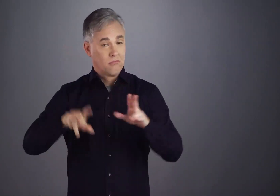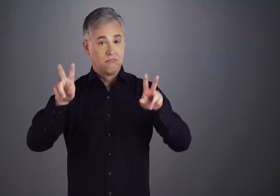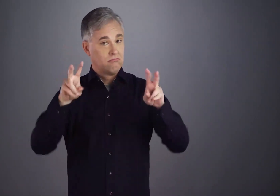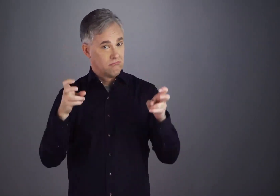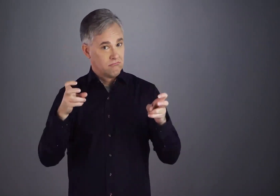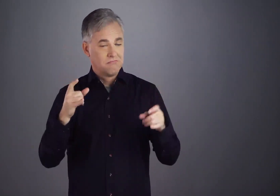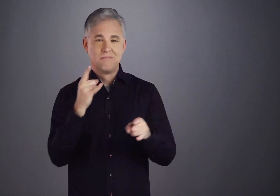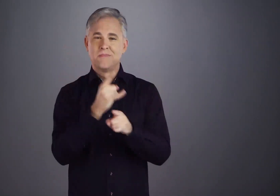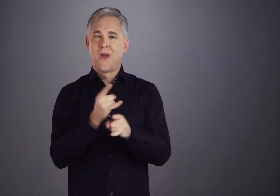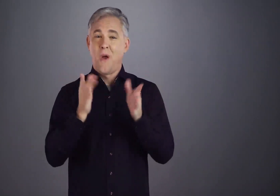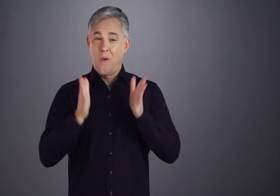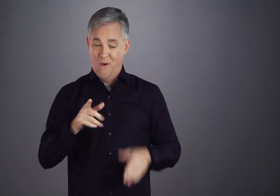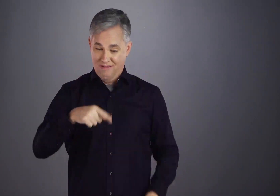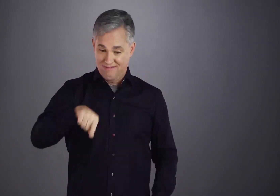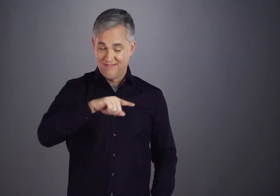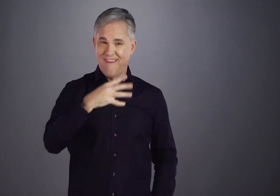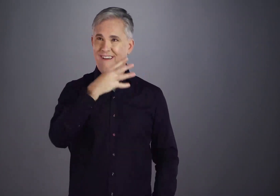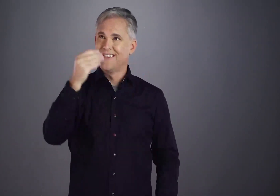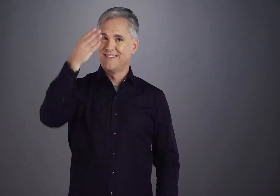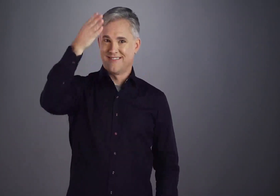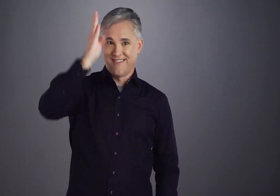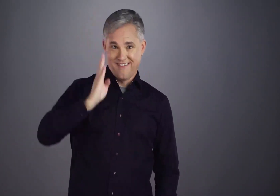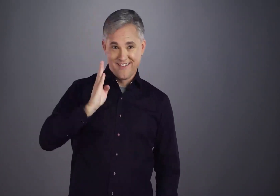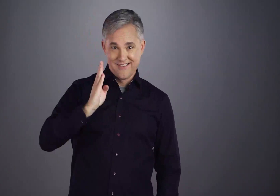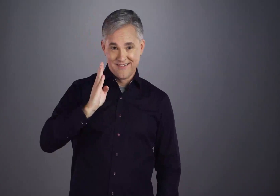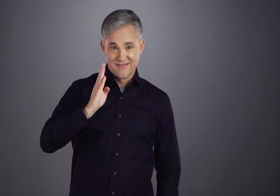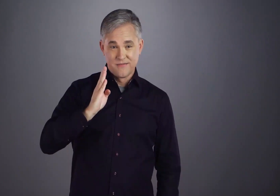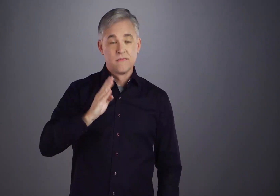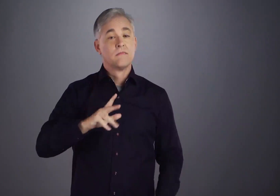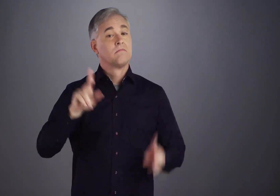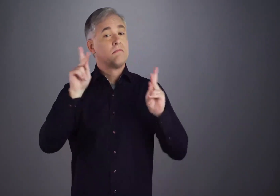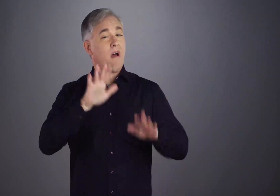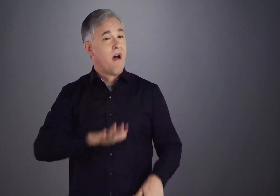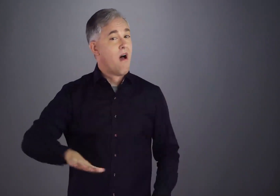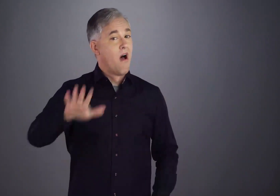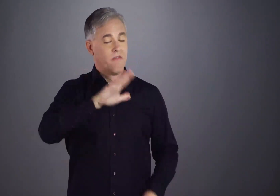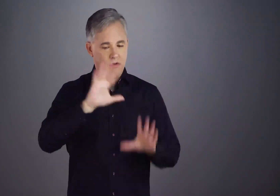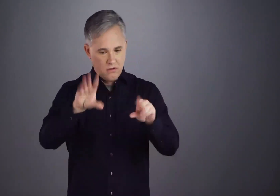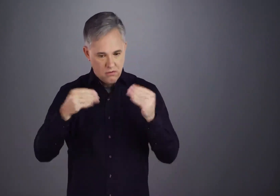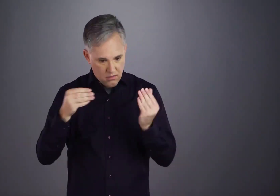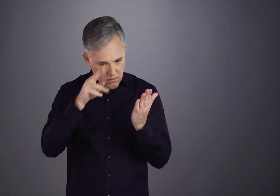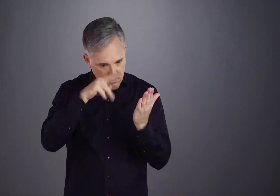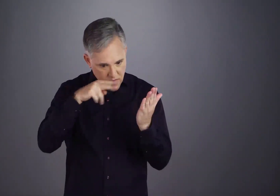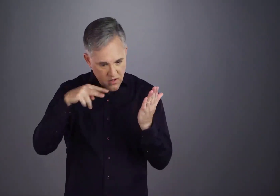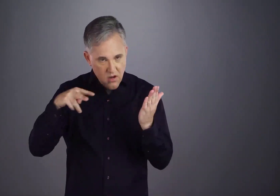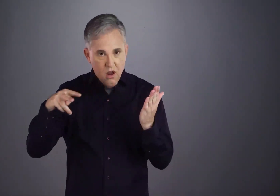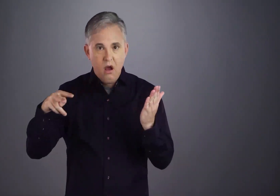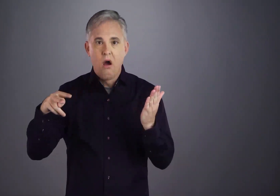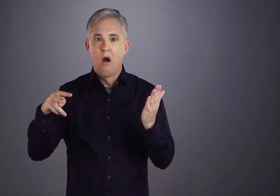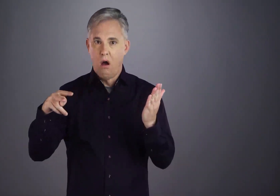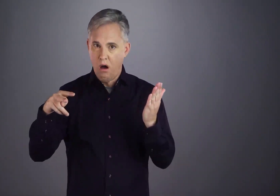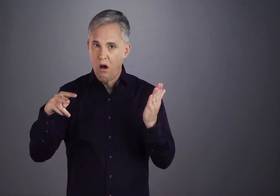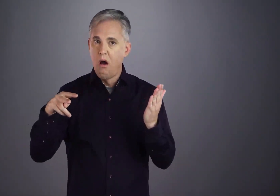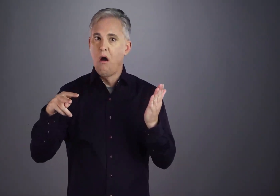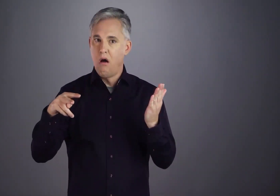This brought a rush of 800 frantic inquiries into the little New York office which meanwhile had been established.